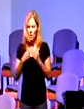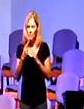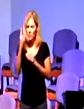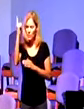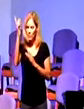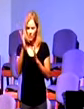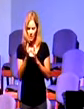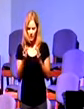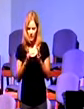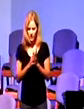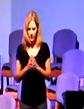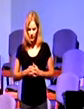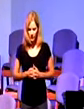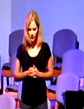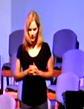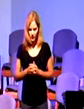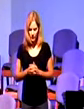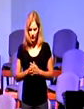Jesus.